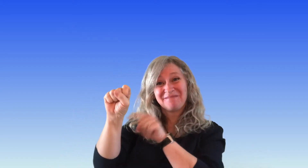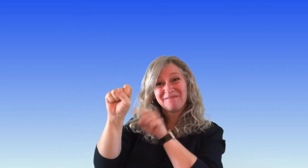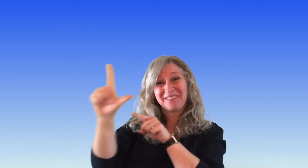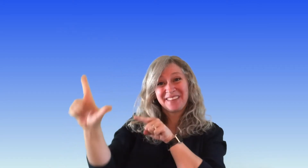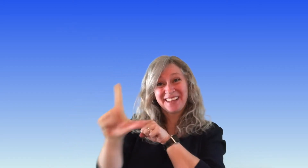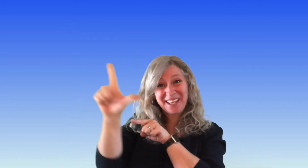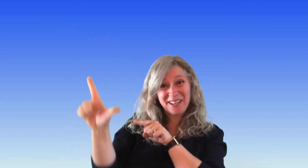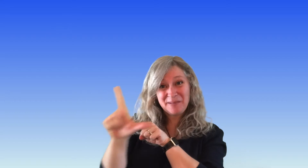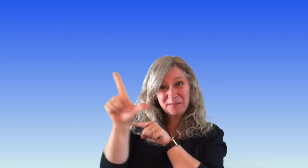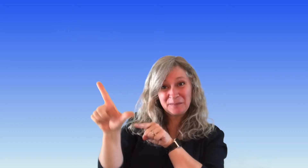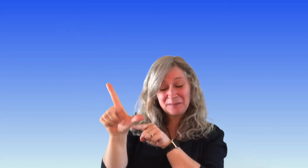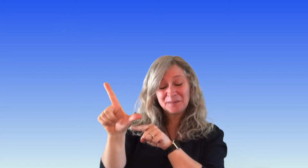System.